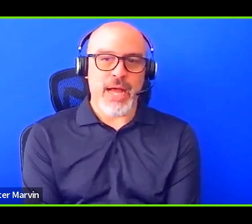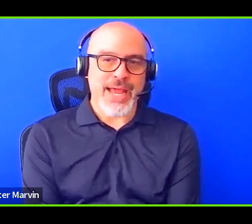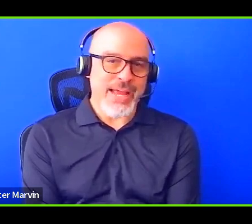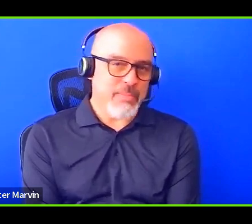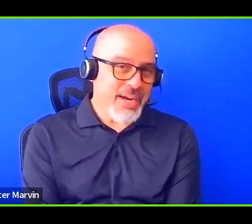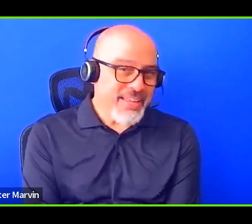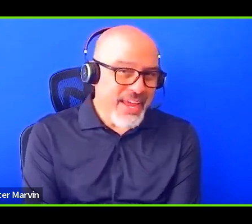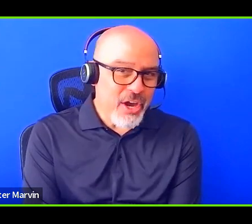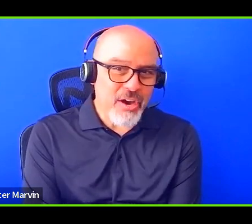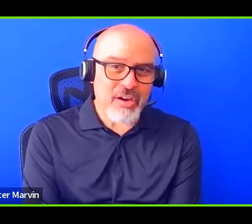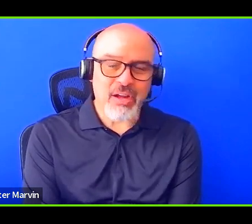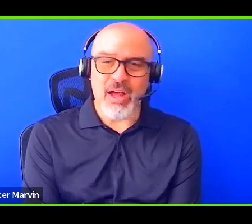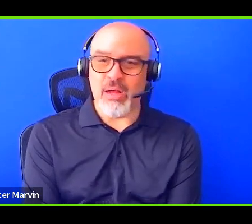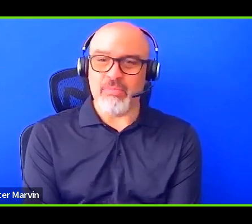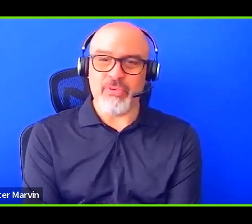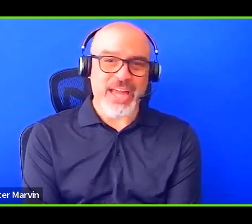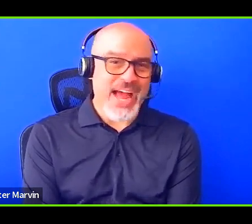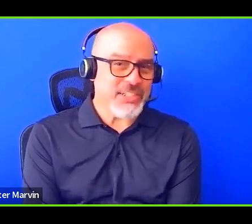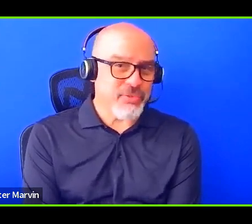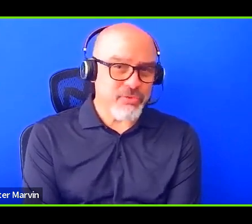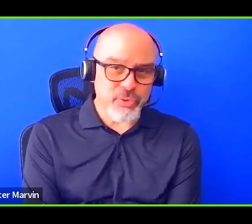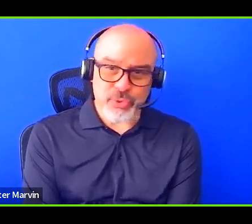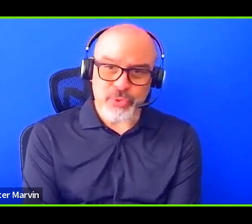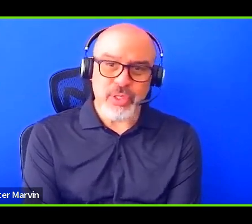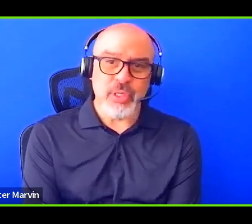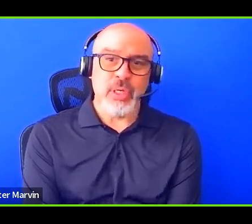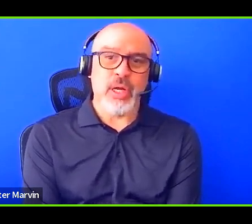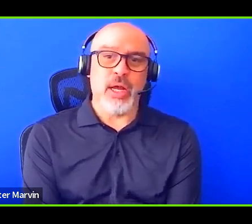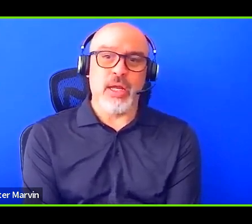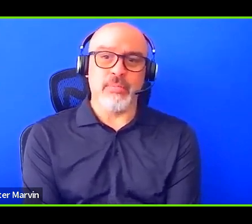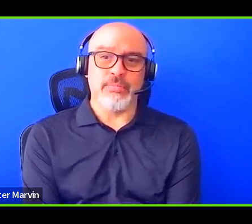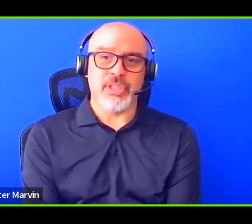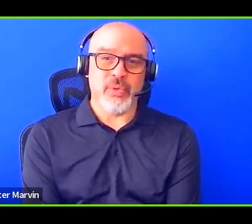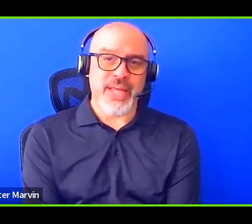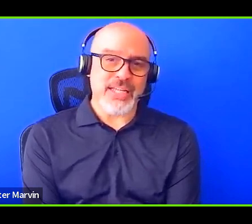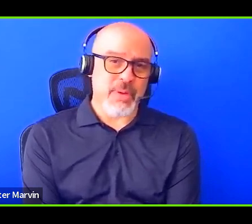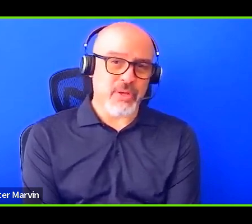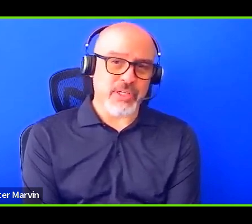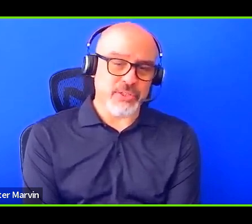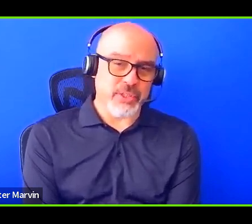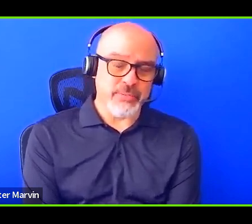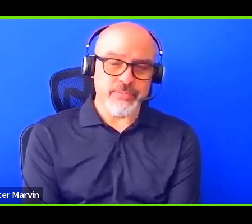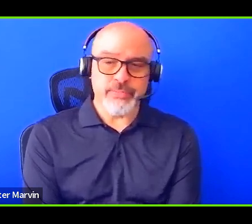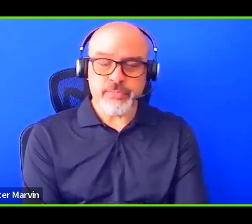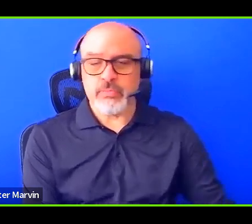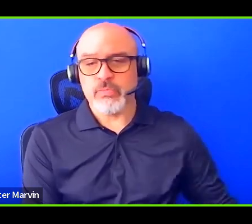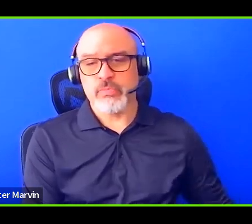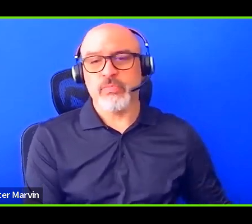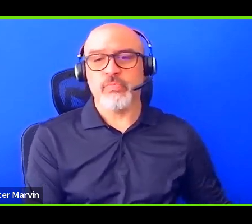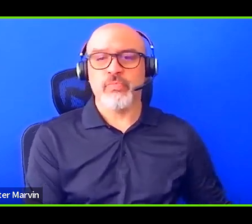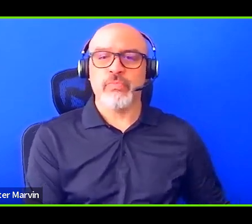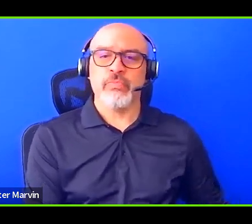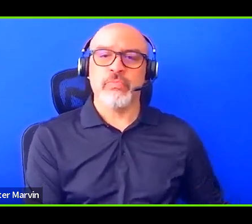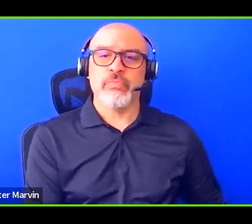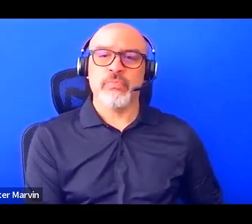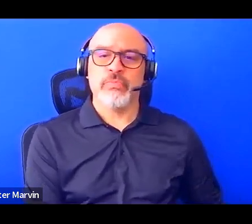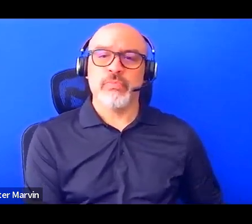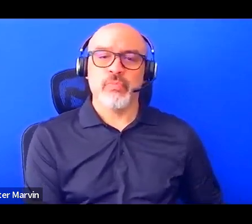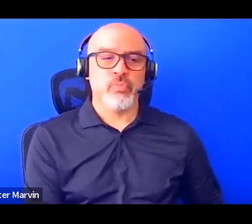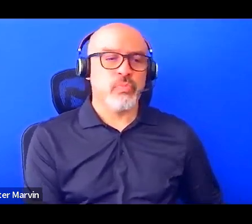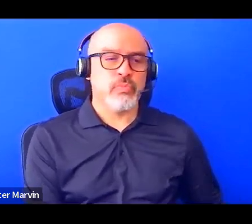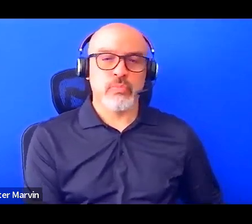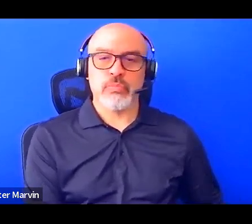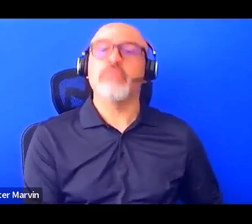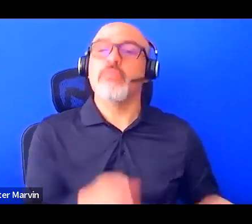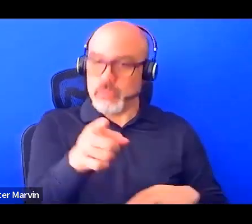I had money there for gas, for food. So that's my only concern. You need to